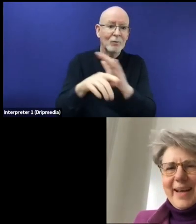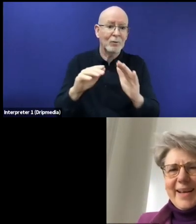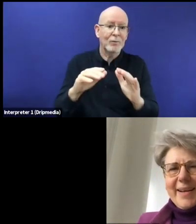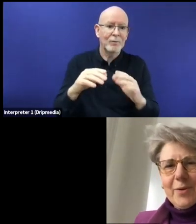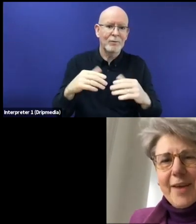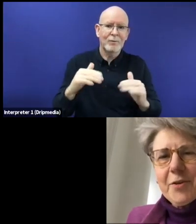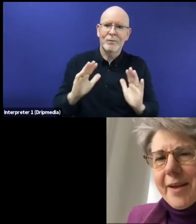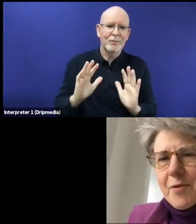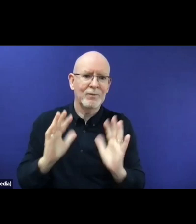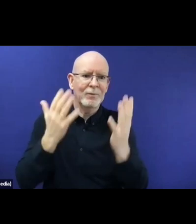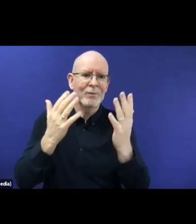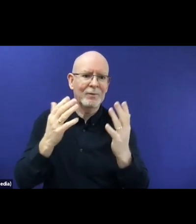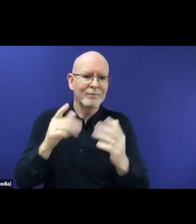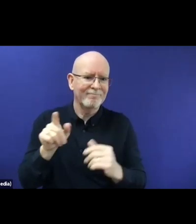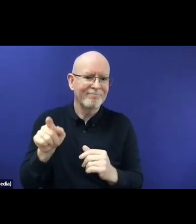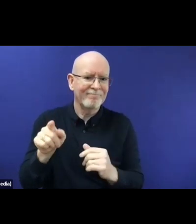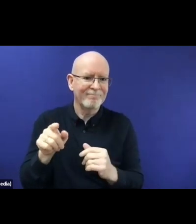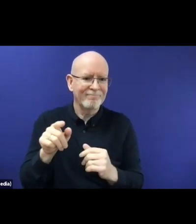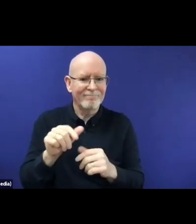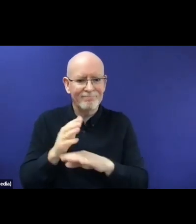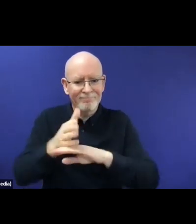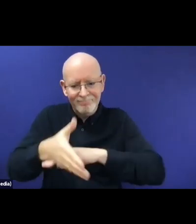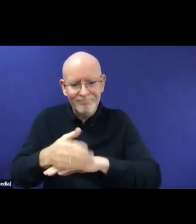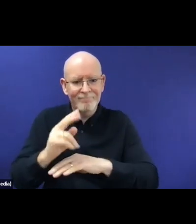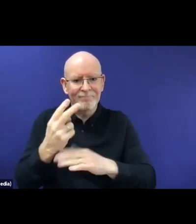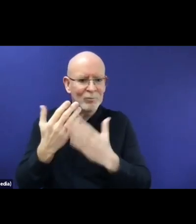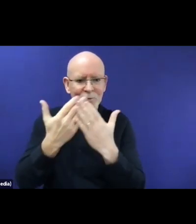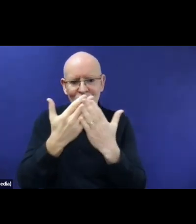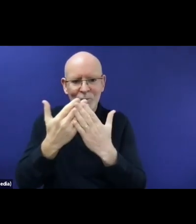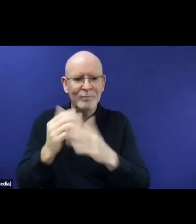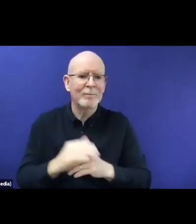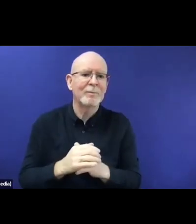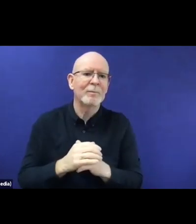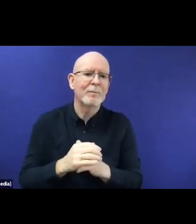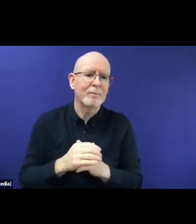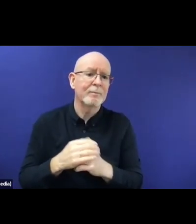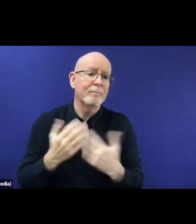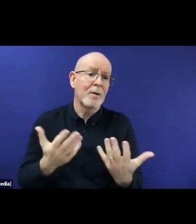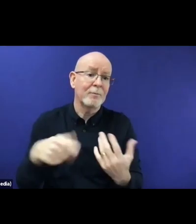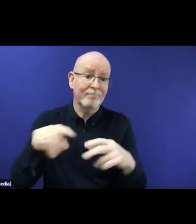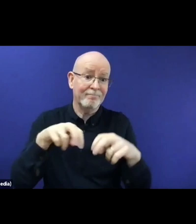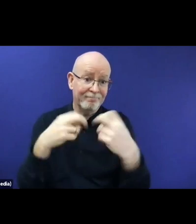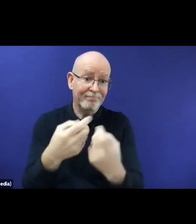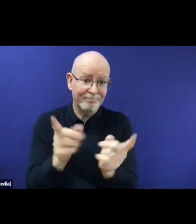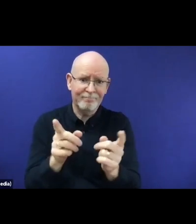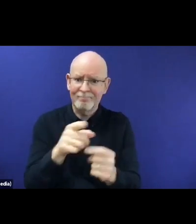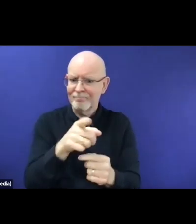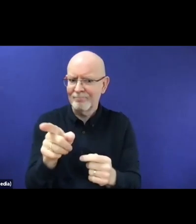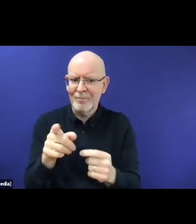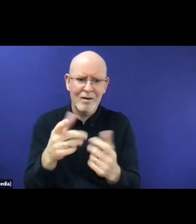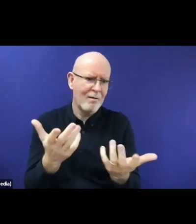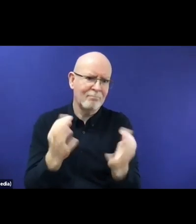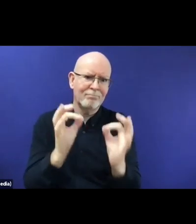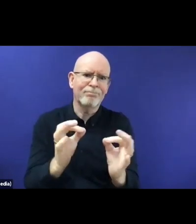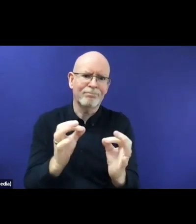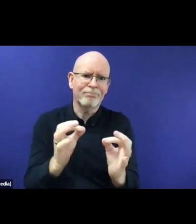Hello, good afternoon, everyone, and thank you very much, Geoff. Well, of course, according to its statute, UNHCR